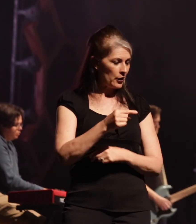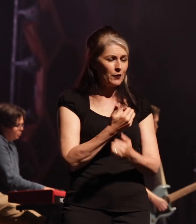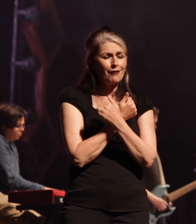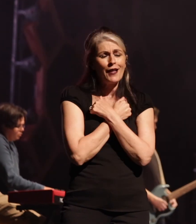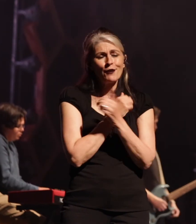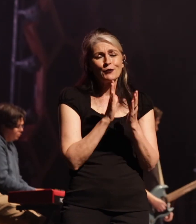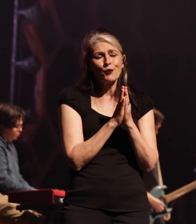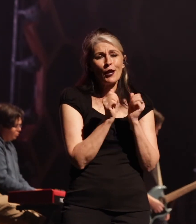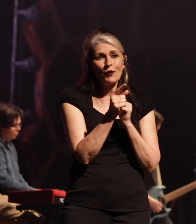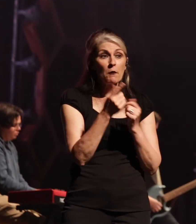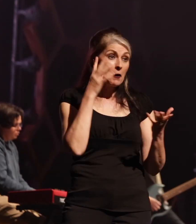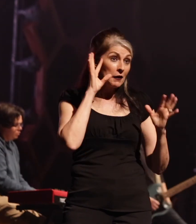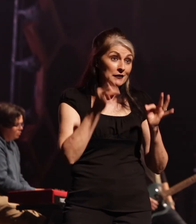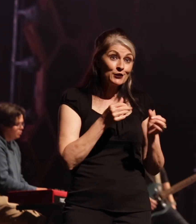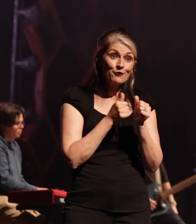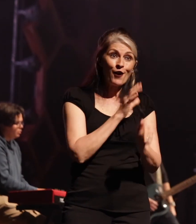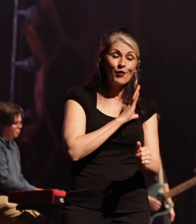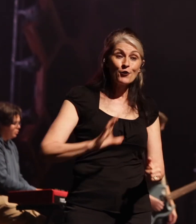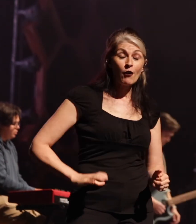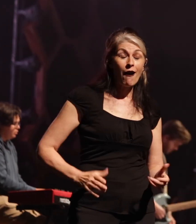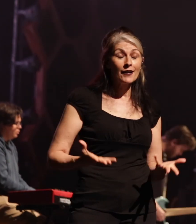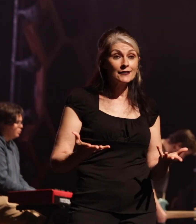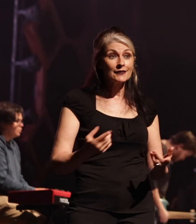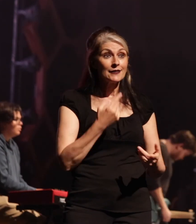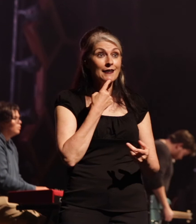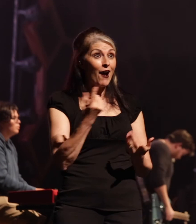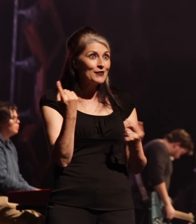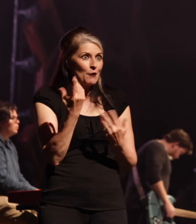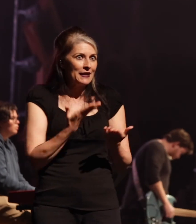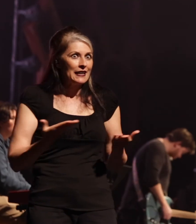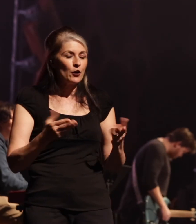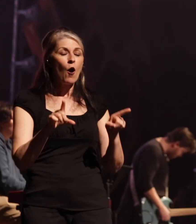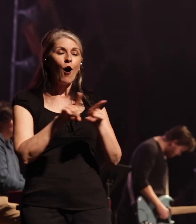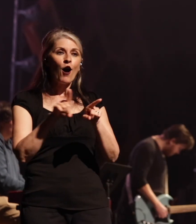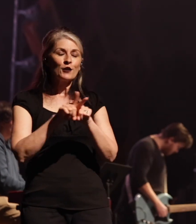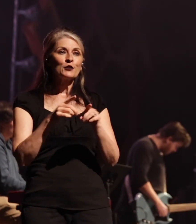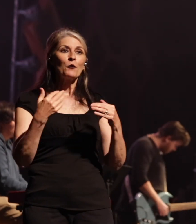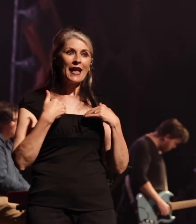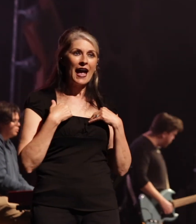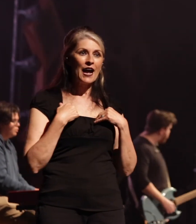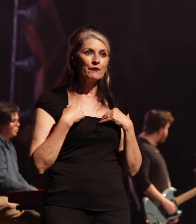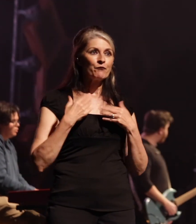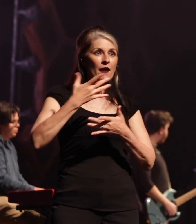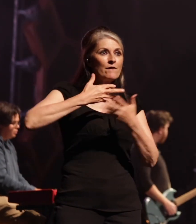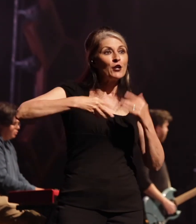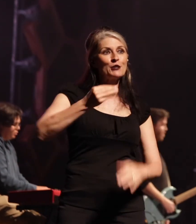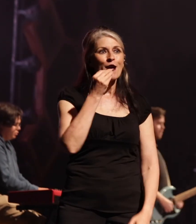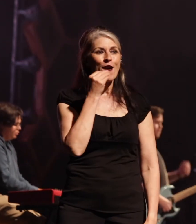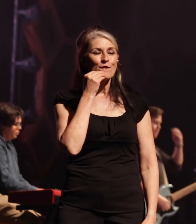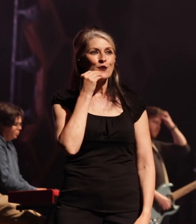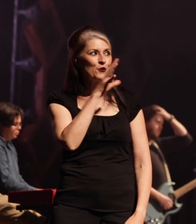with you today. Maybe you made a decision to follow Christ. Man, tell somebody here. Also, we have fellowship and food out